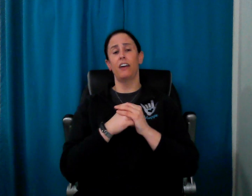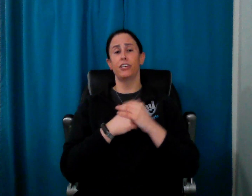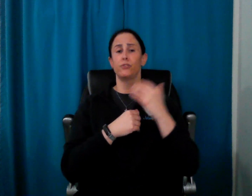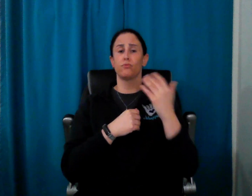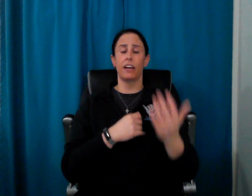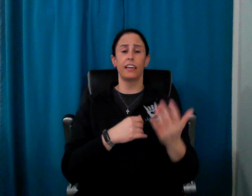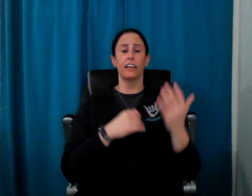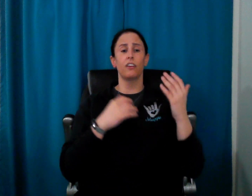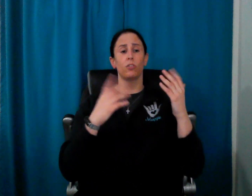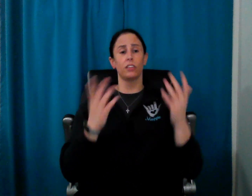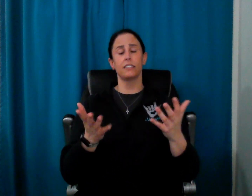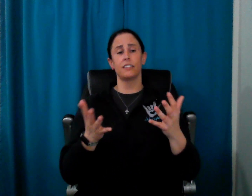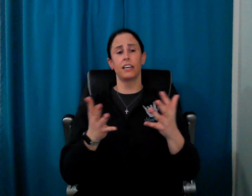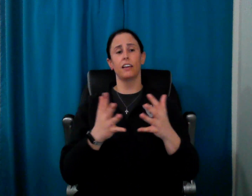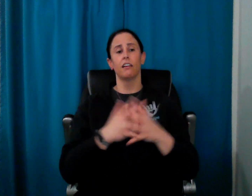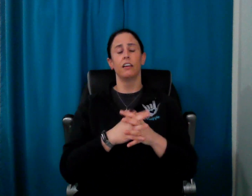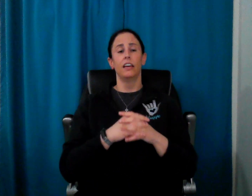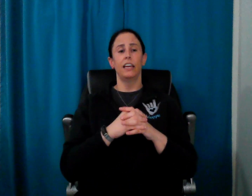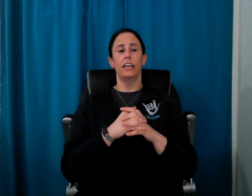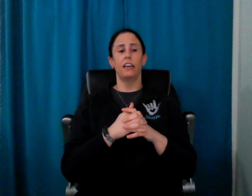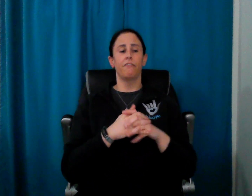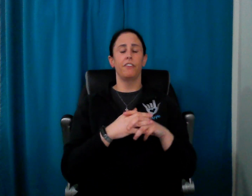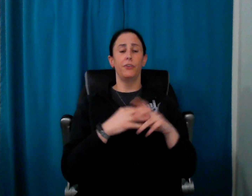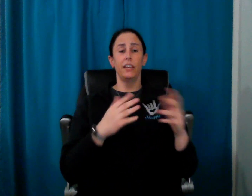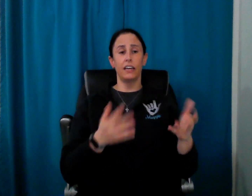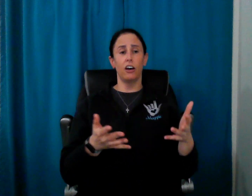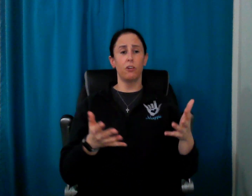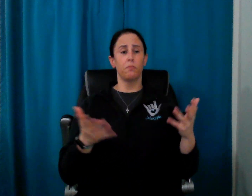to use ranking or listing. If you need help,